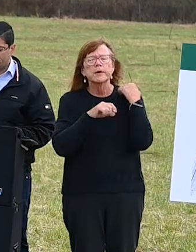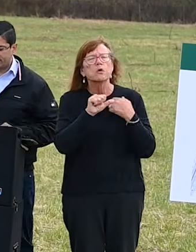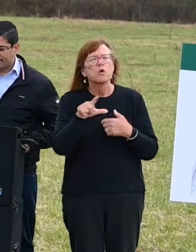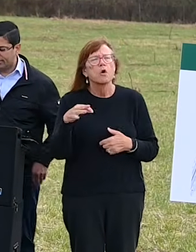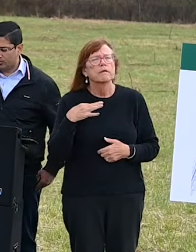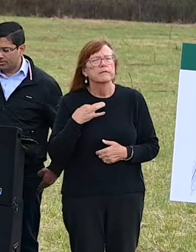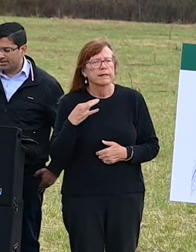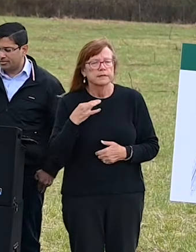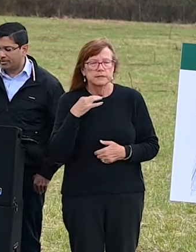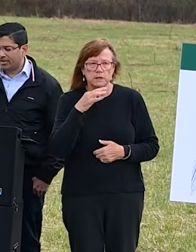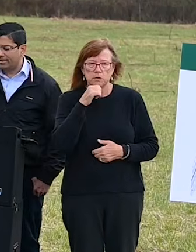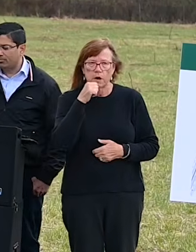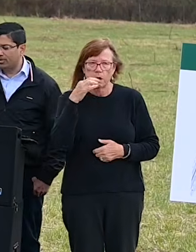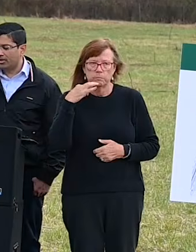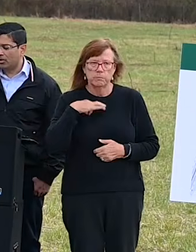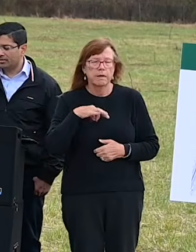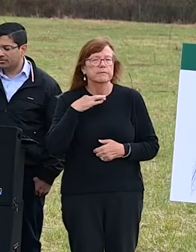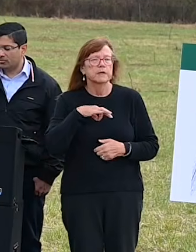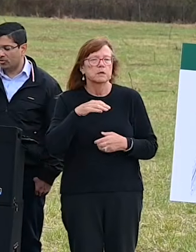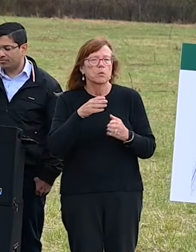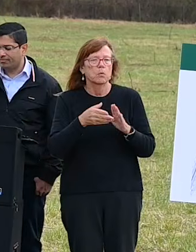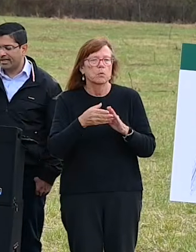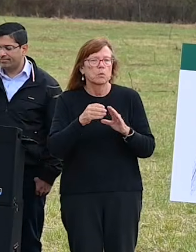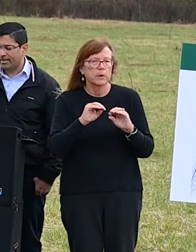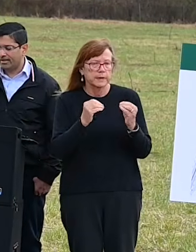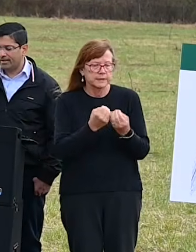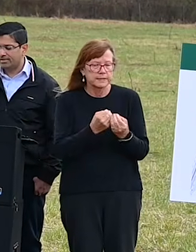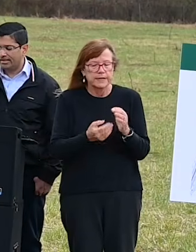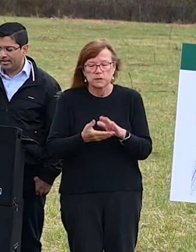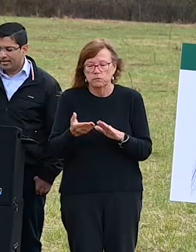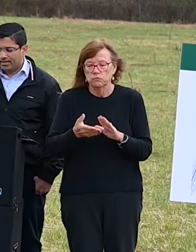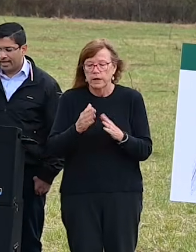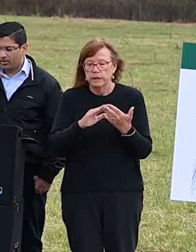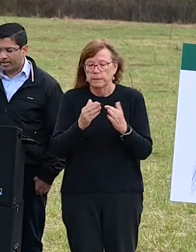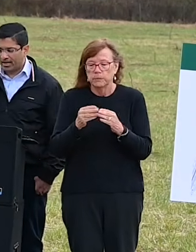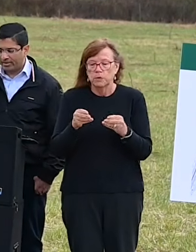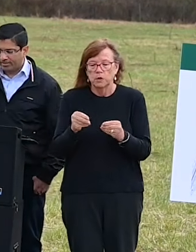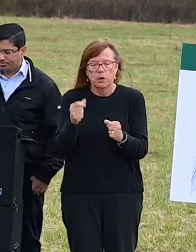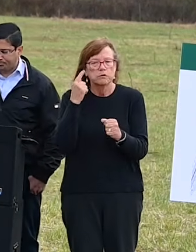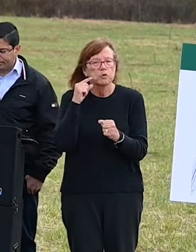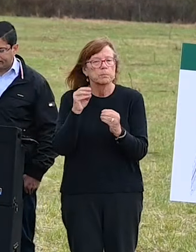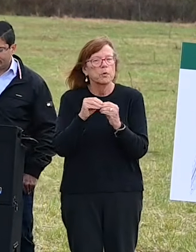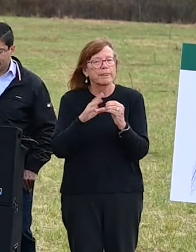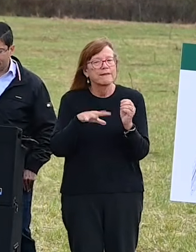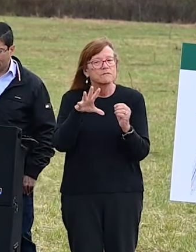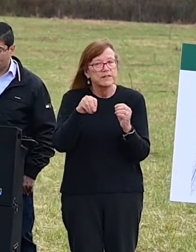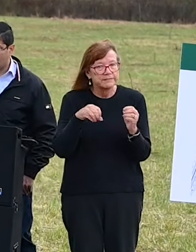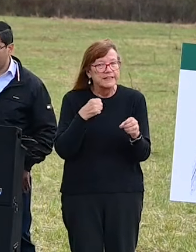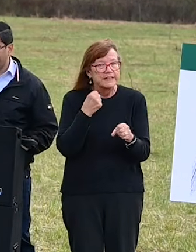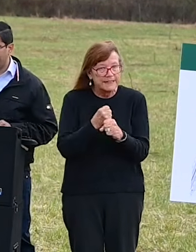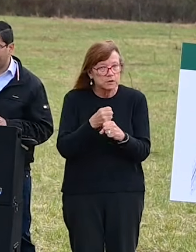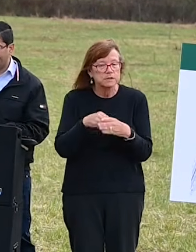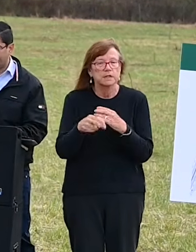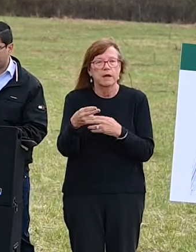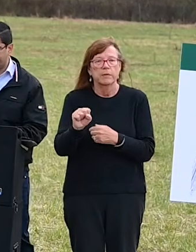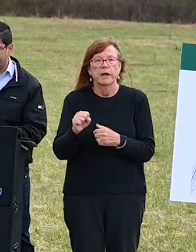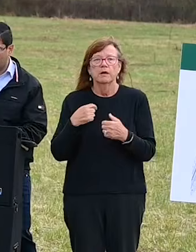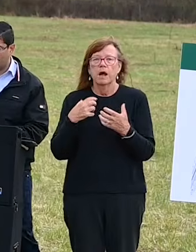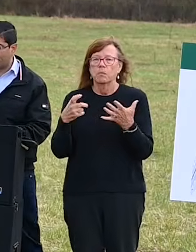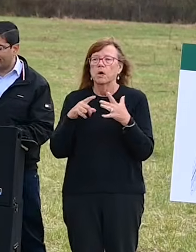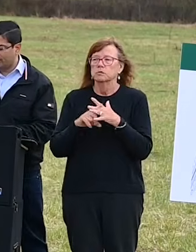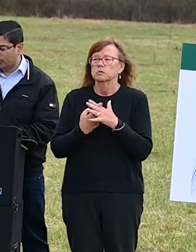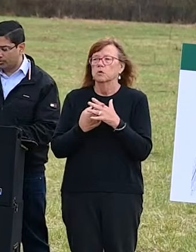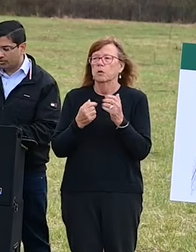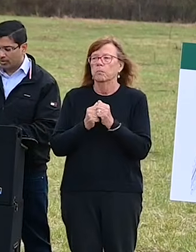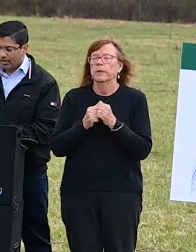nonprofit organization which has been running community gardens for over 5 decades in Howard County. I want to begin by expressing